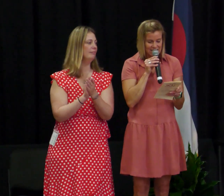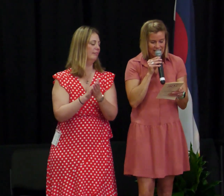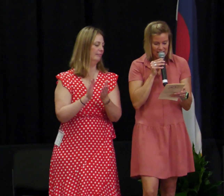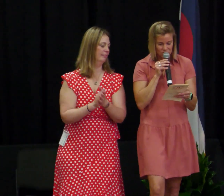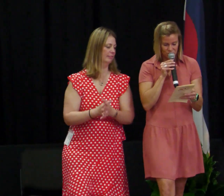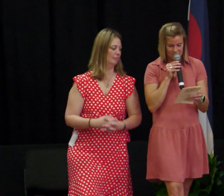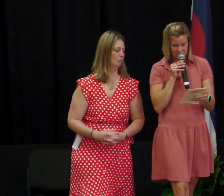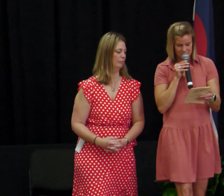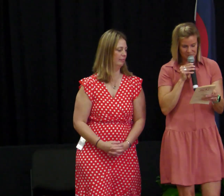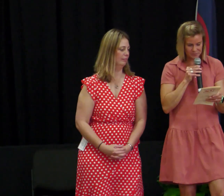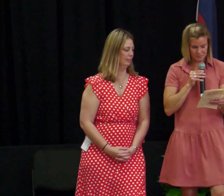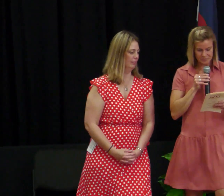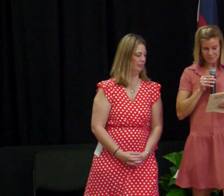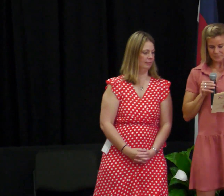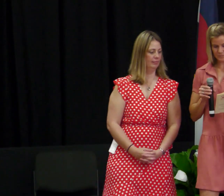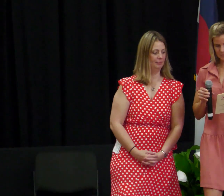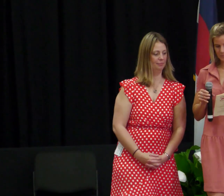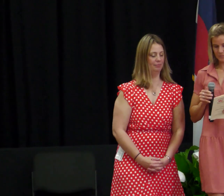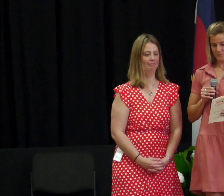exits the stage